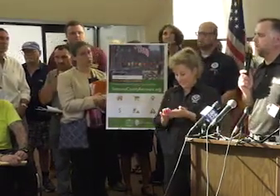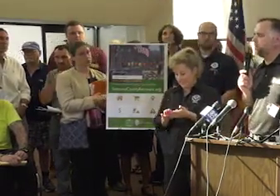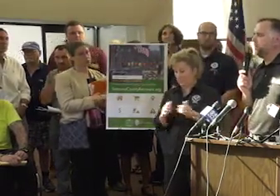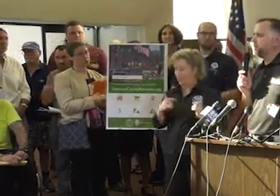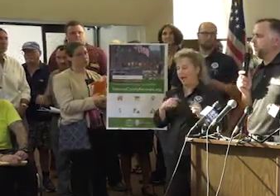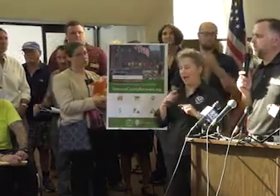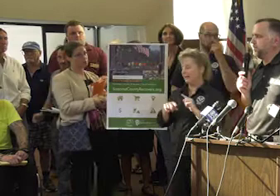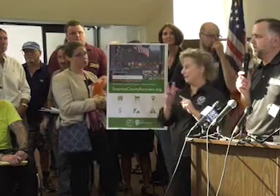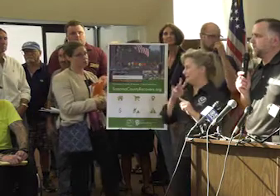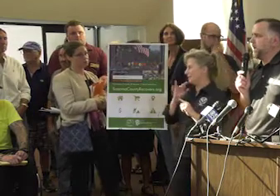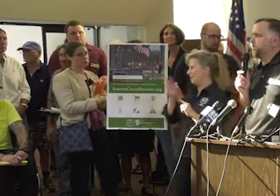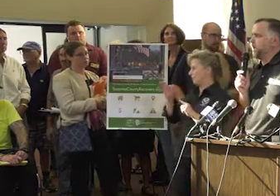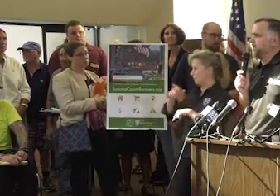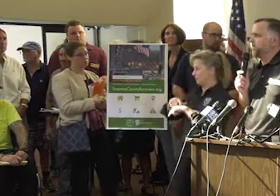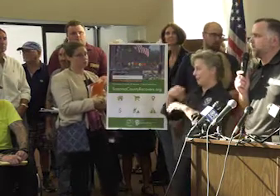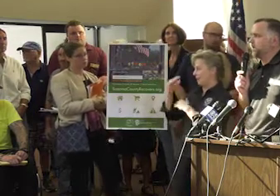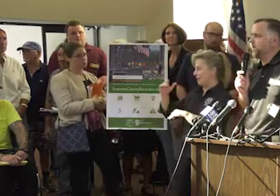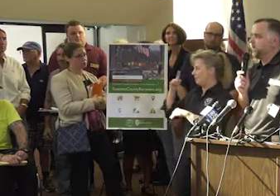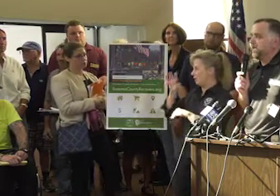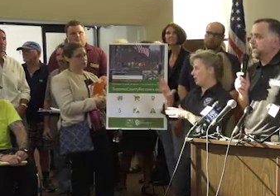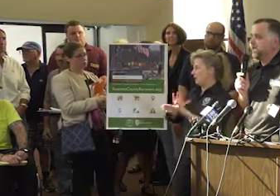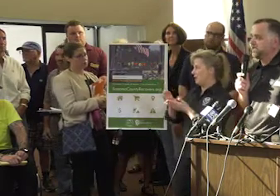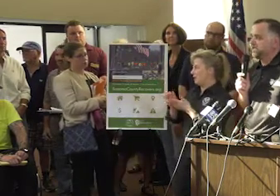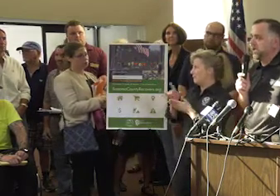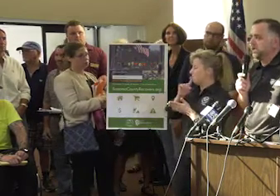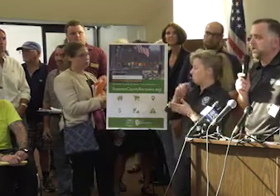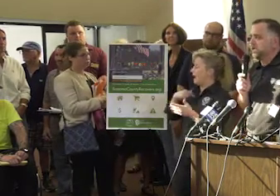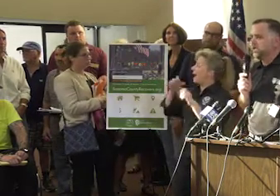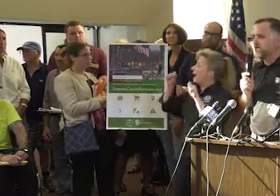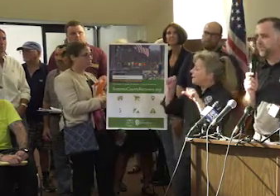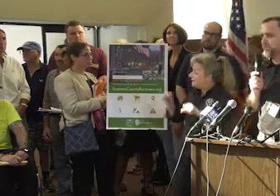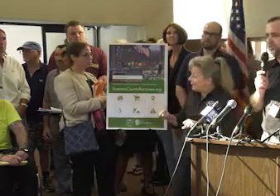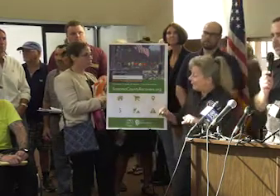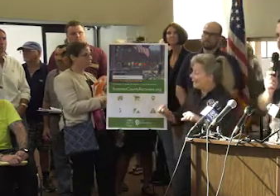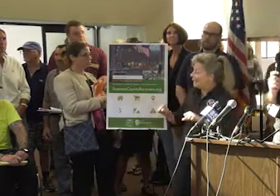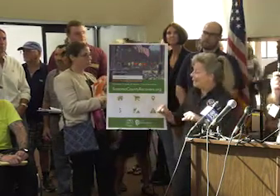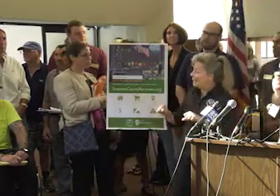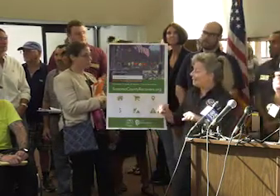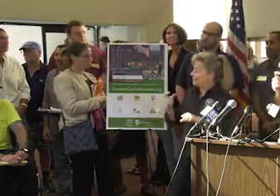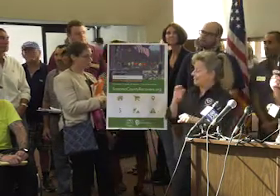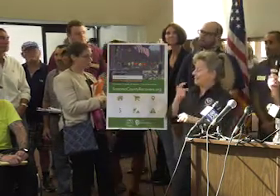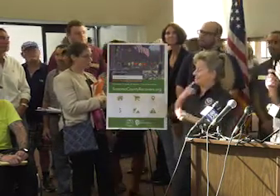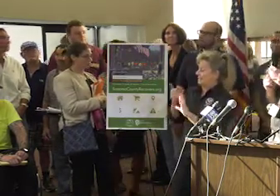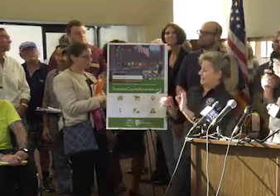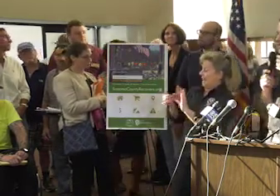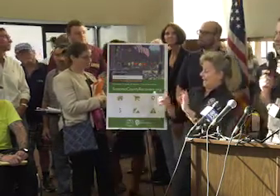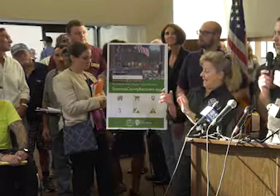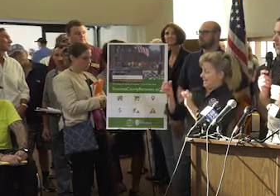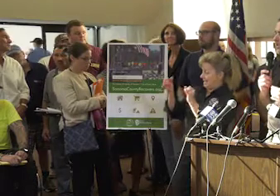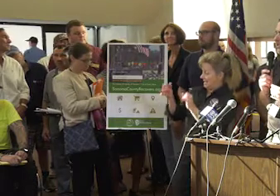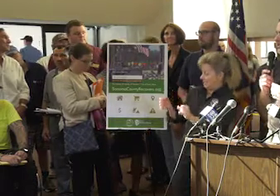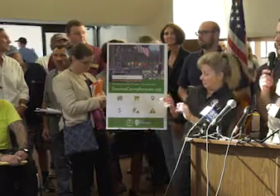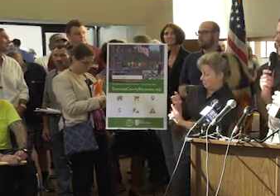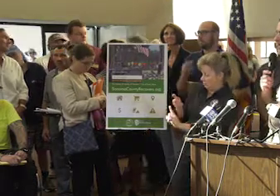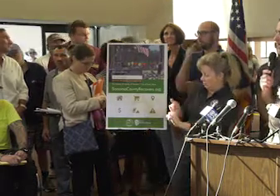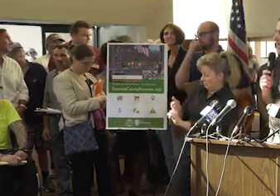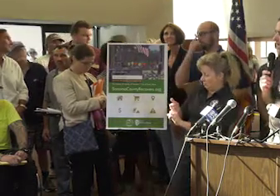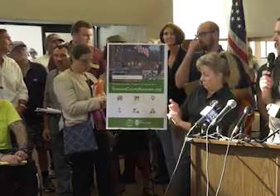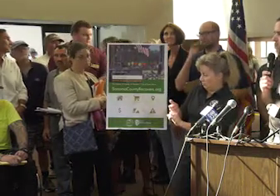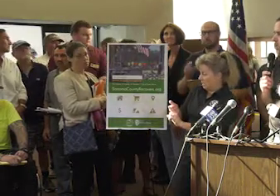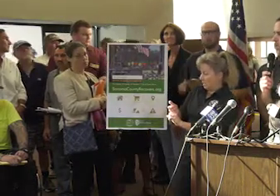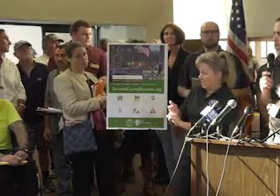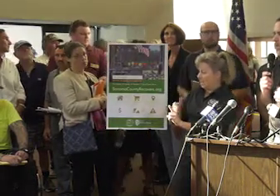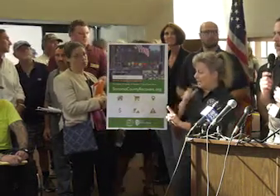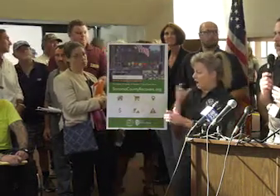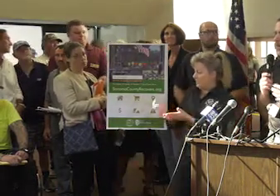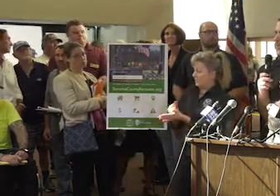I can't speak to whether there'll be a timeline for their cleanup. I can say that for those individuals that are deciding to not take